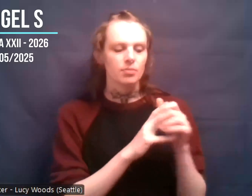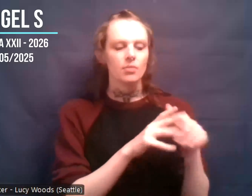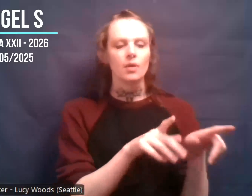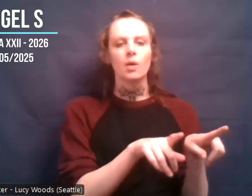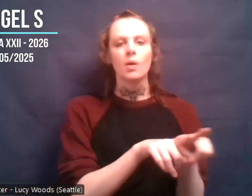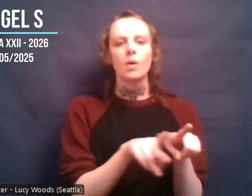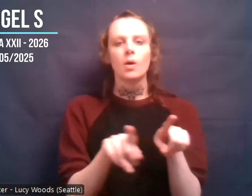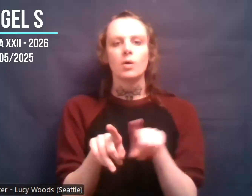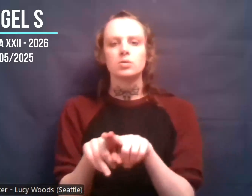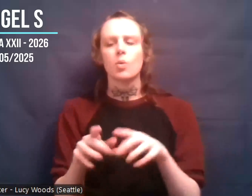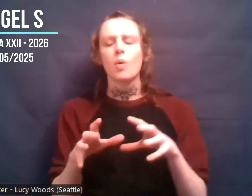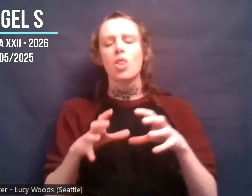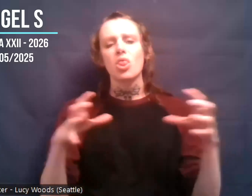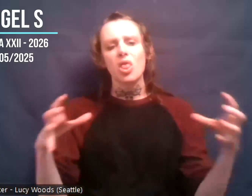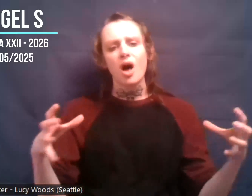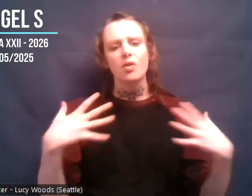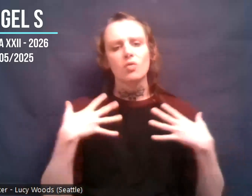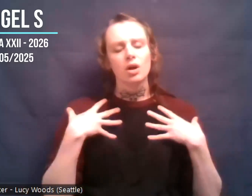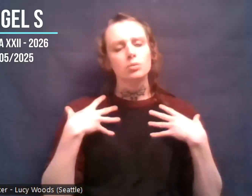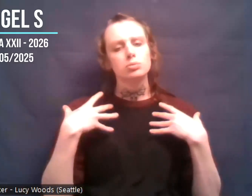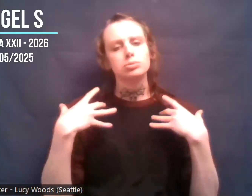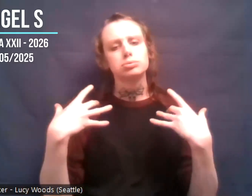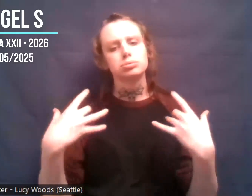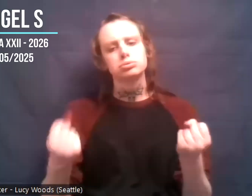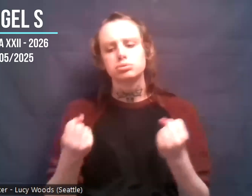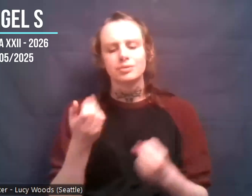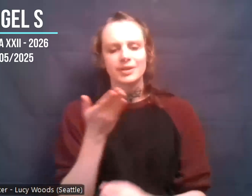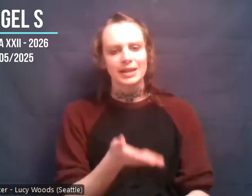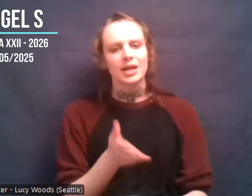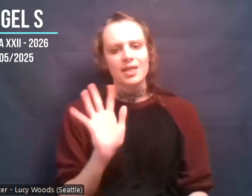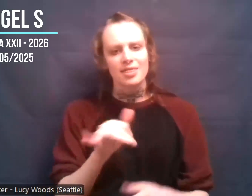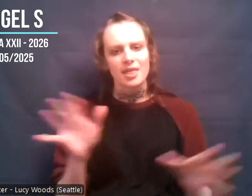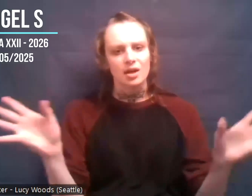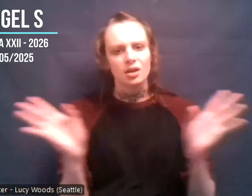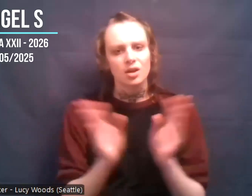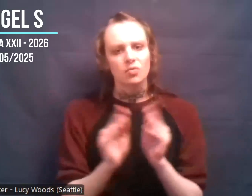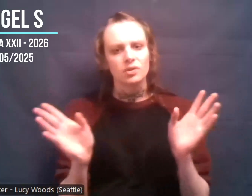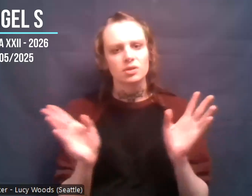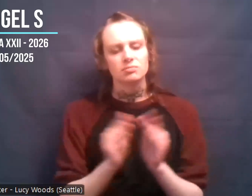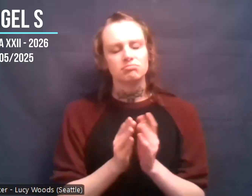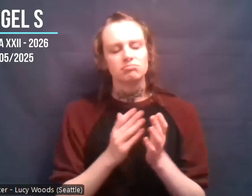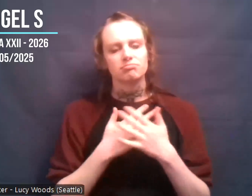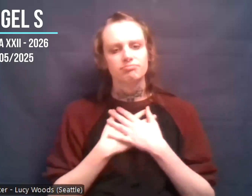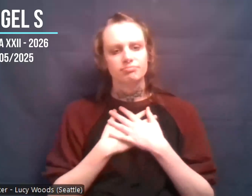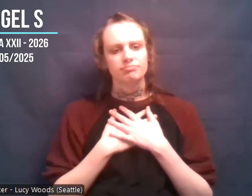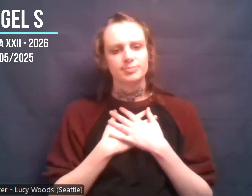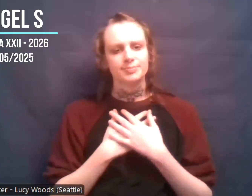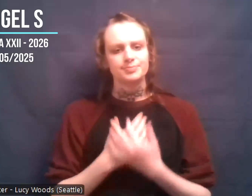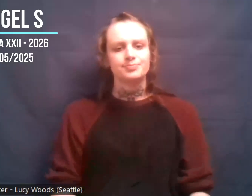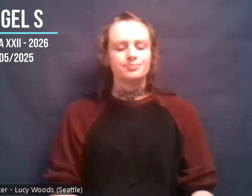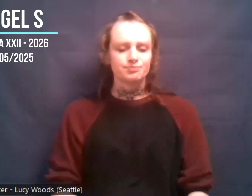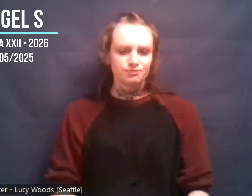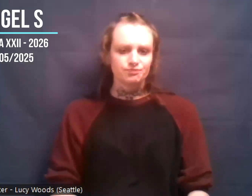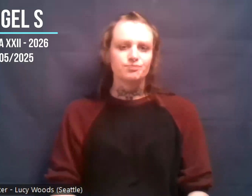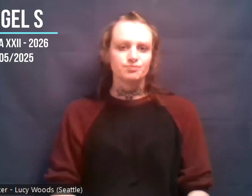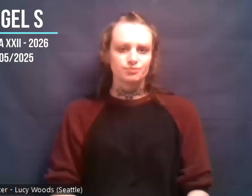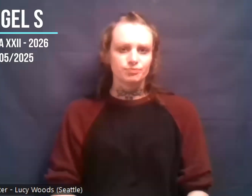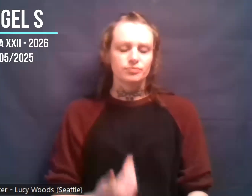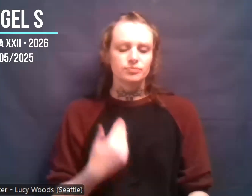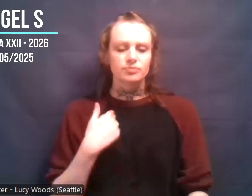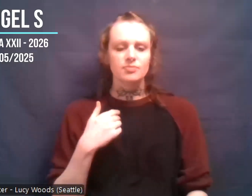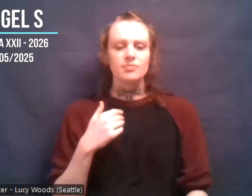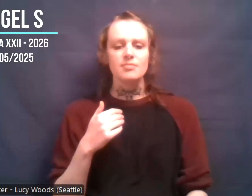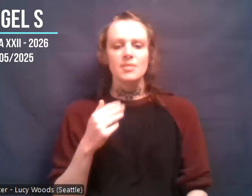much recovery in that place, in that space. There's this workshop called the